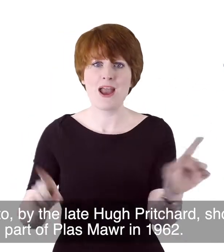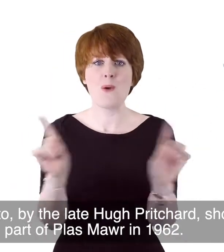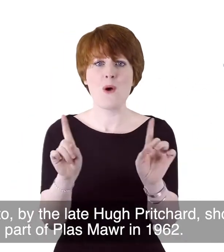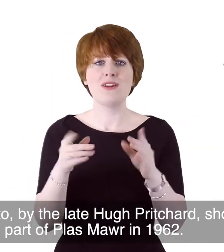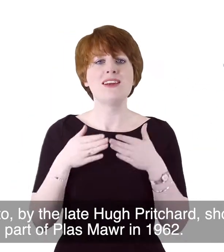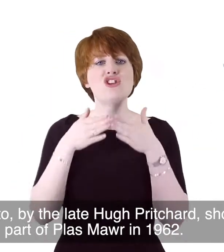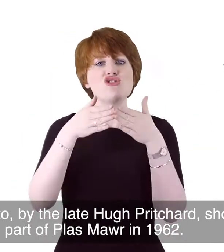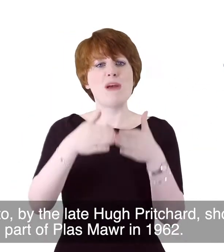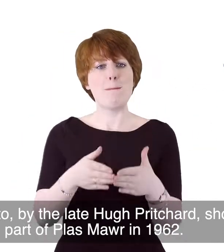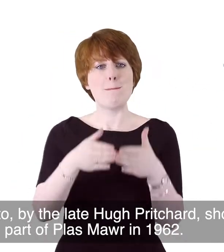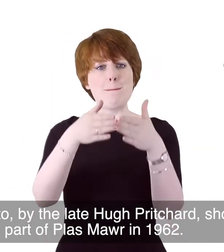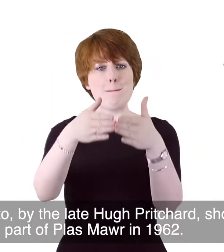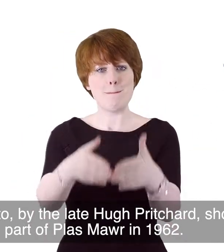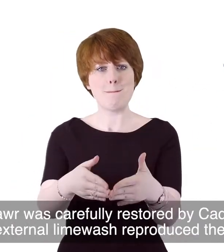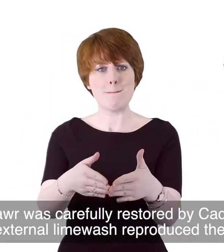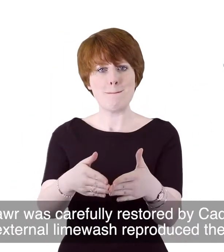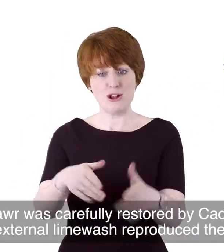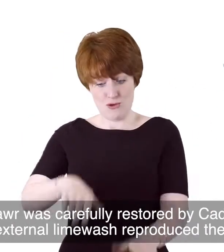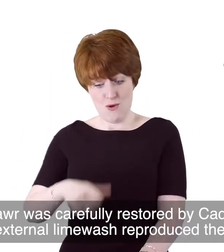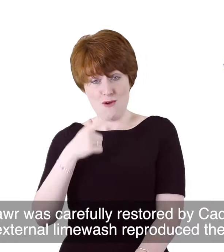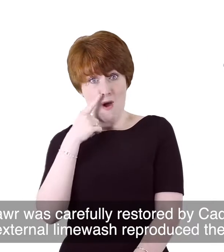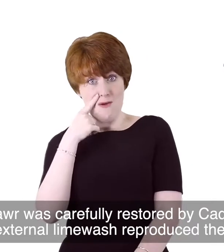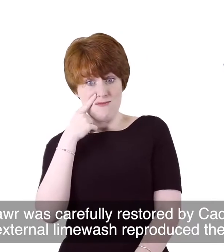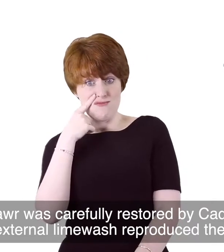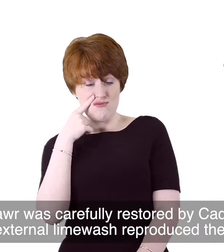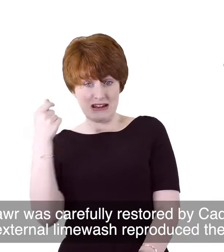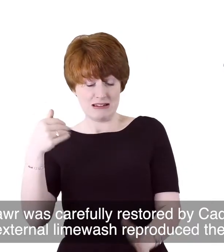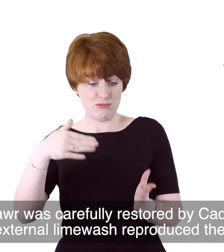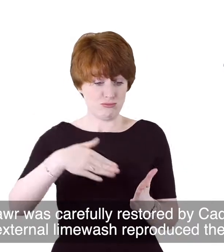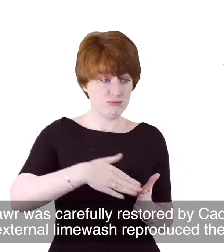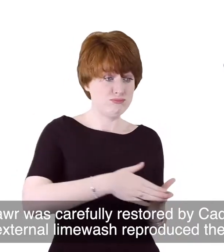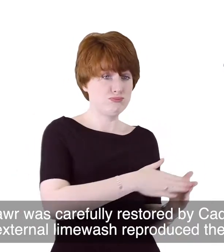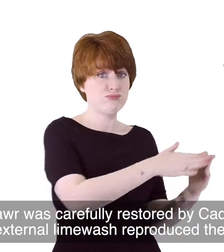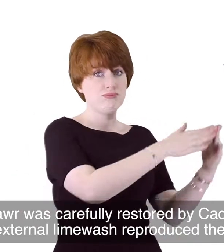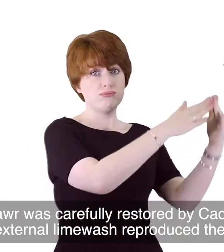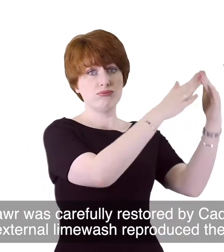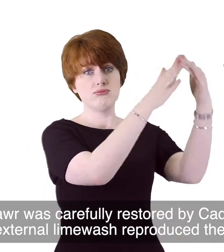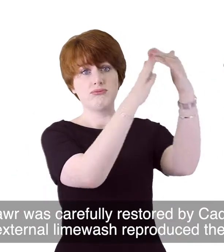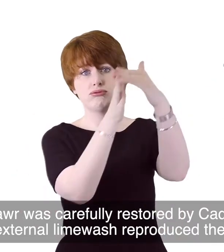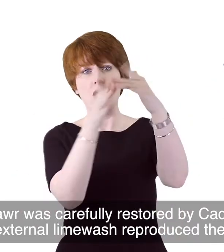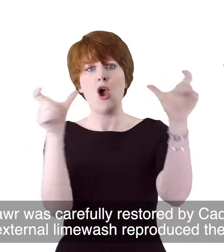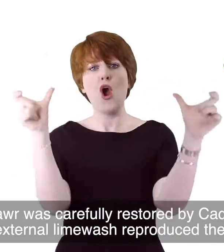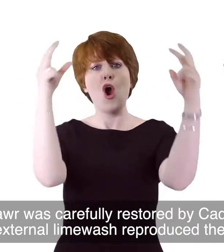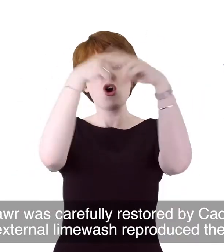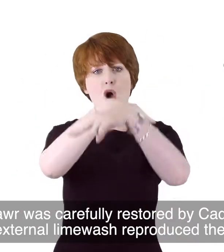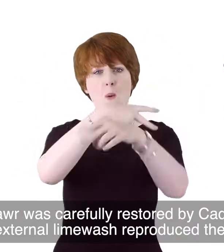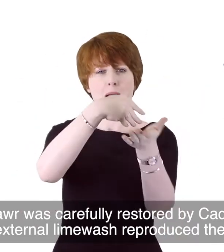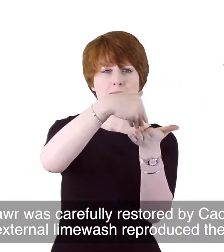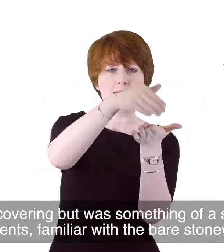of Plas Mawr in 1962. Plas Mawr was carefully restored by Cadw. The external limewash reproduced the original